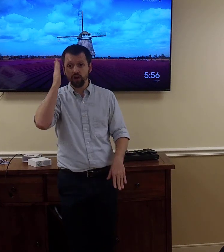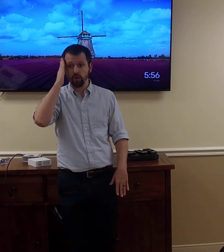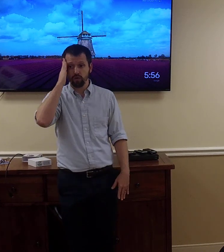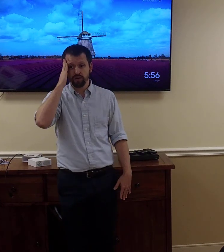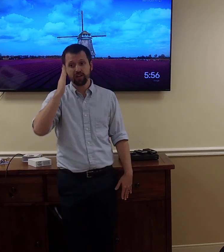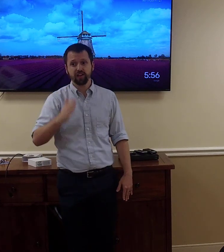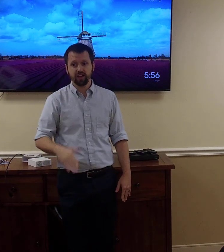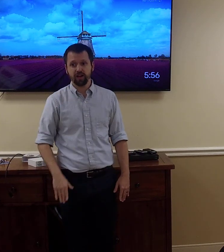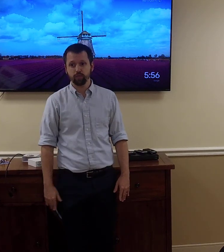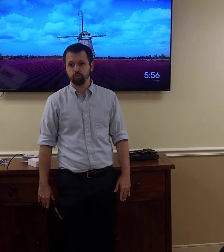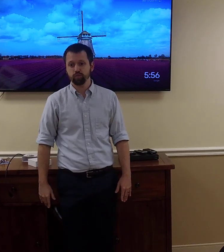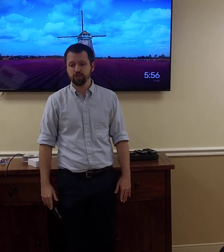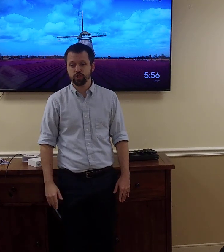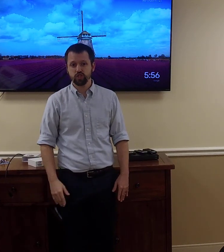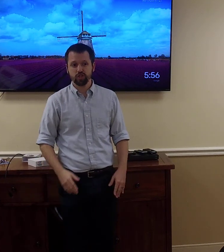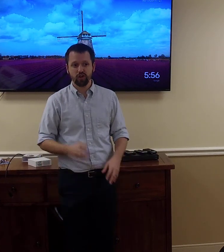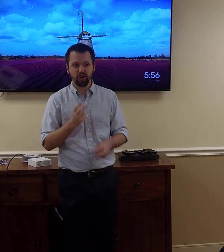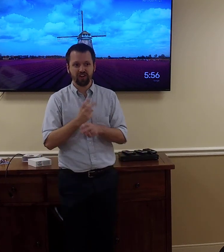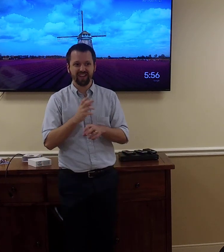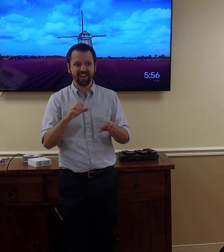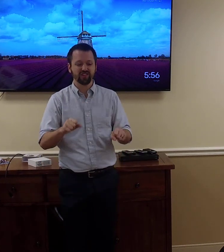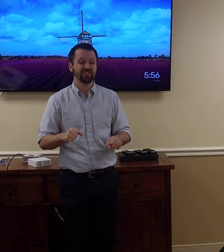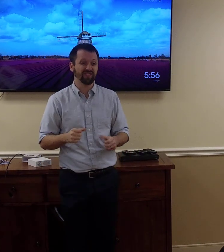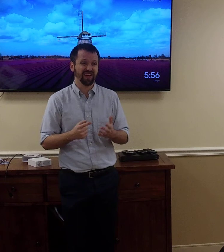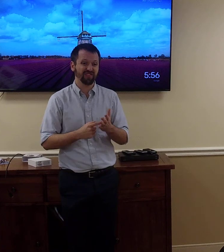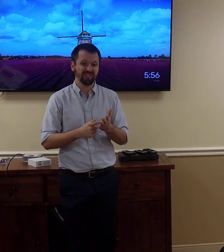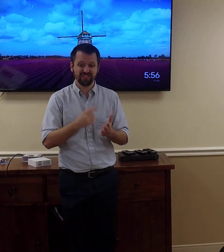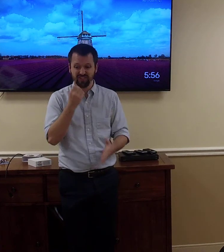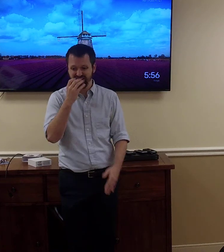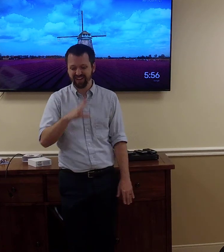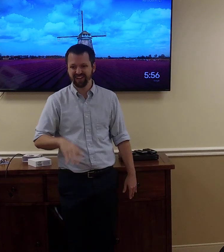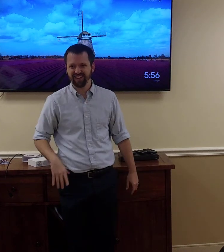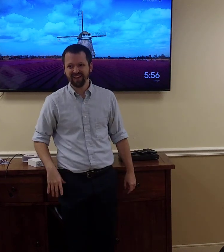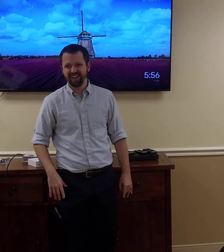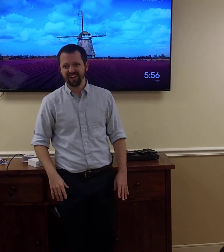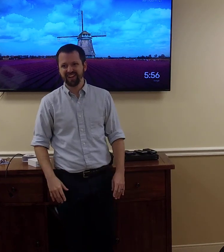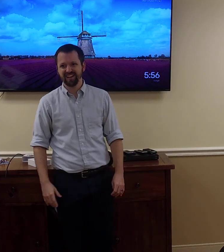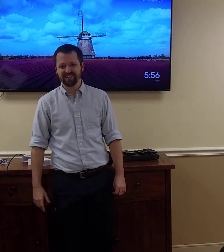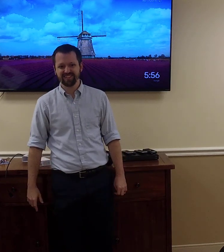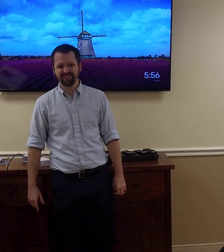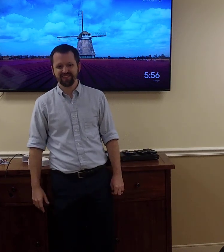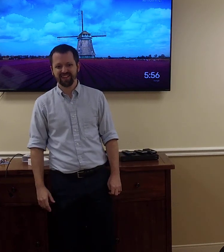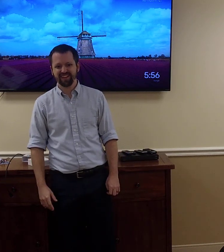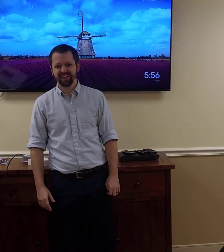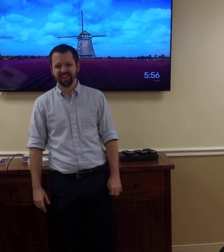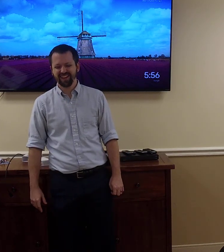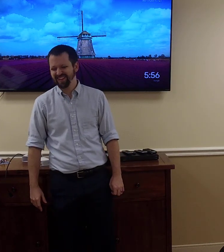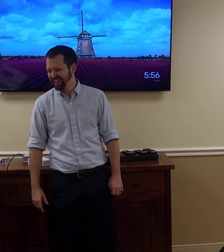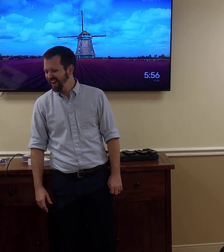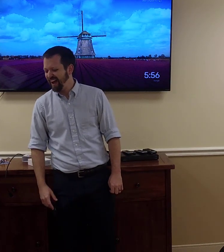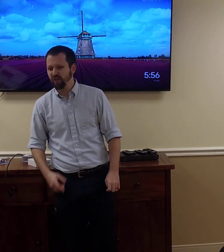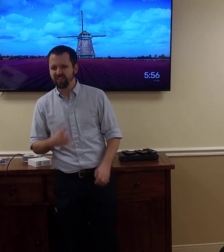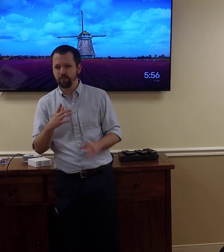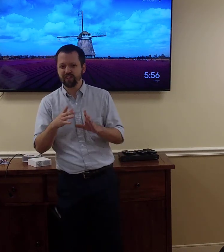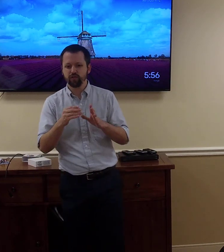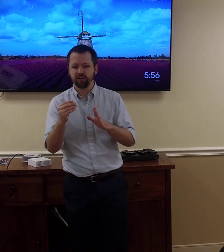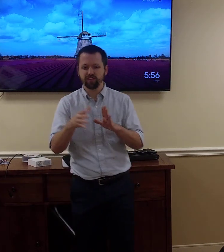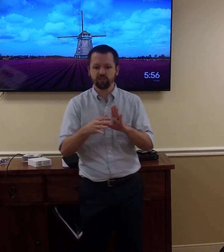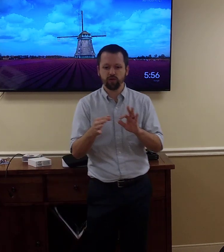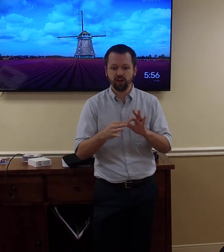know. they just don't care. It's hard to catch or sometimes you just don't Photo care. That's not what you can Yes. do. I always tell my students the story also